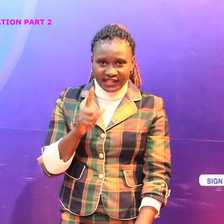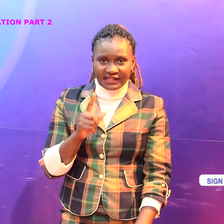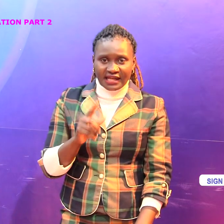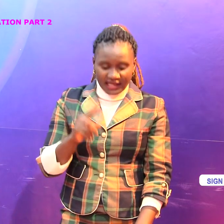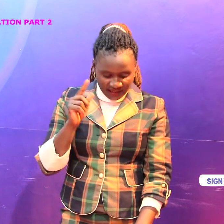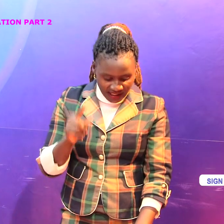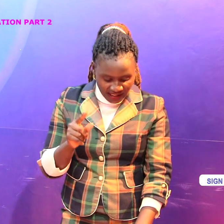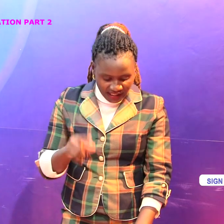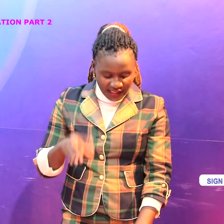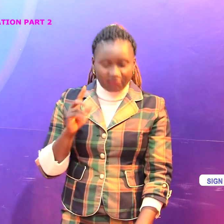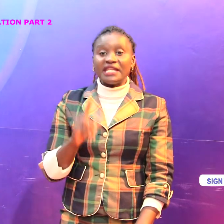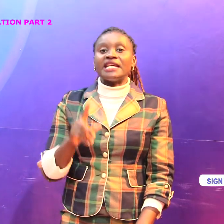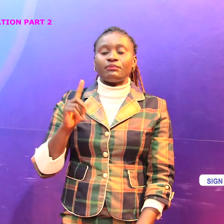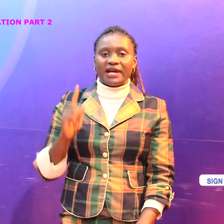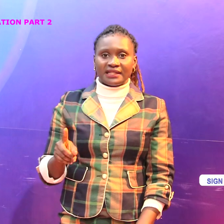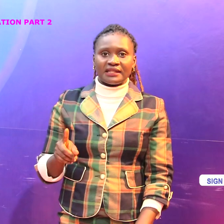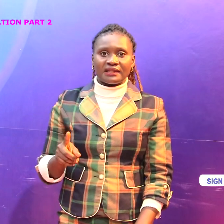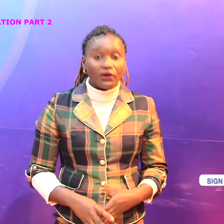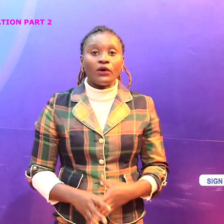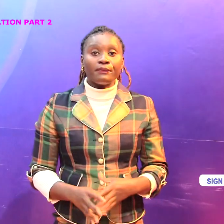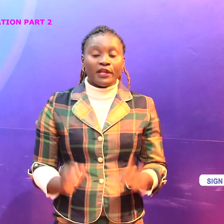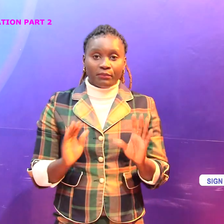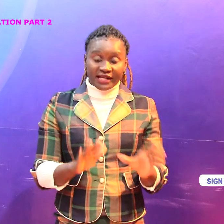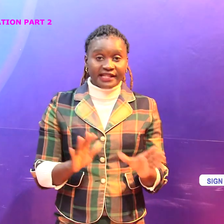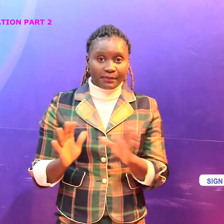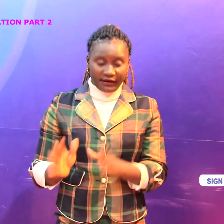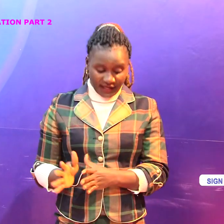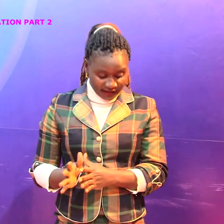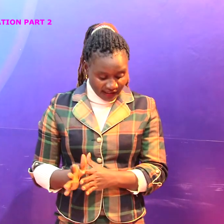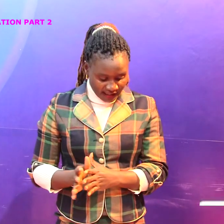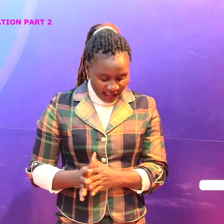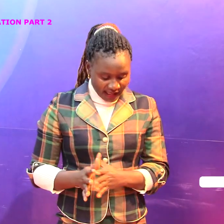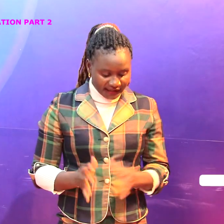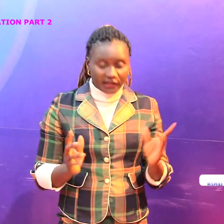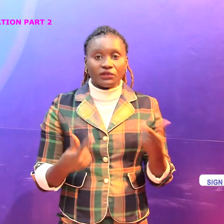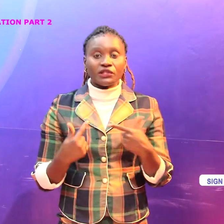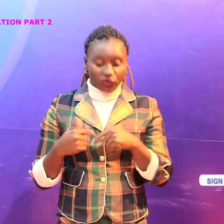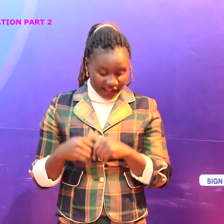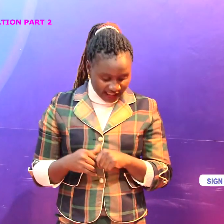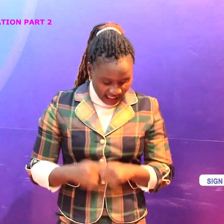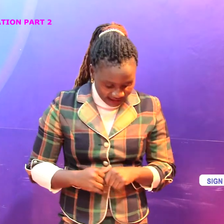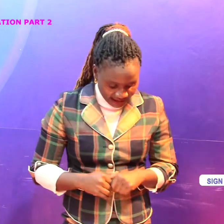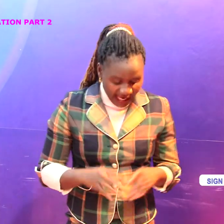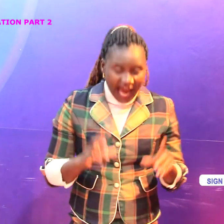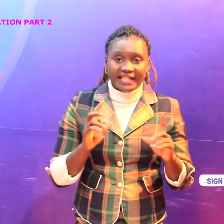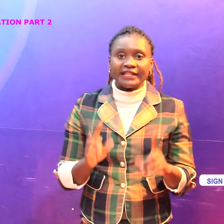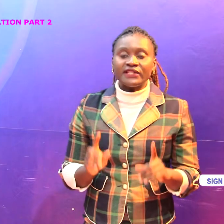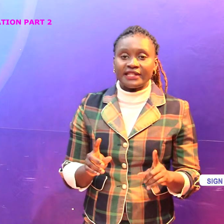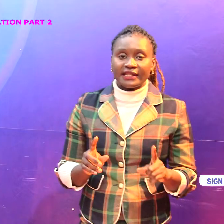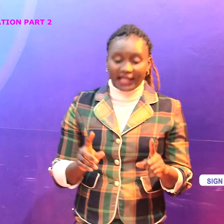activities in the immediate past. So present perfect is used to indicate activities